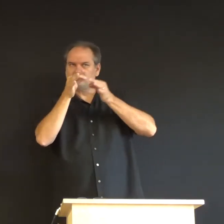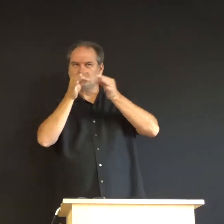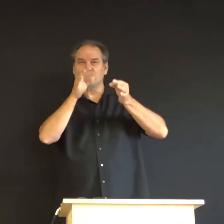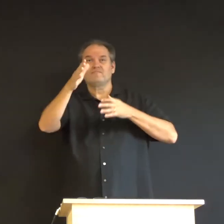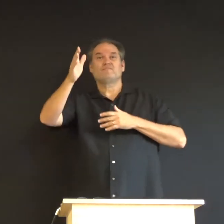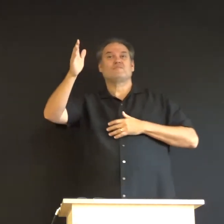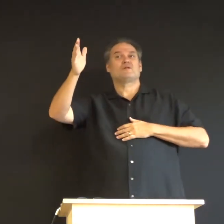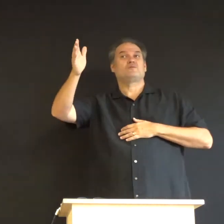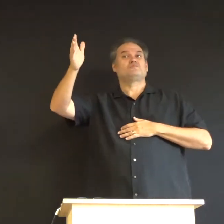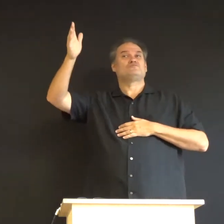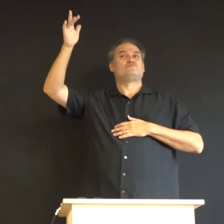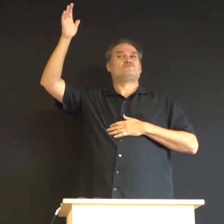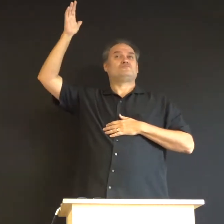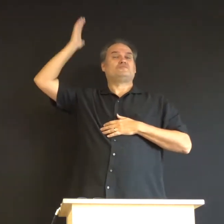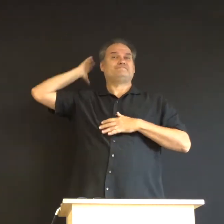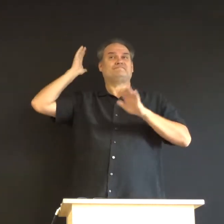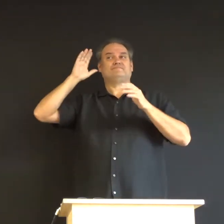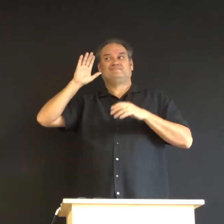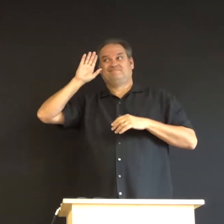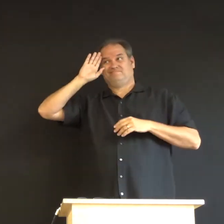And when I clearly explain that,